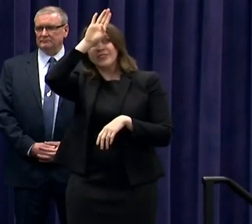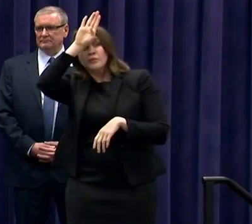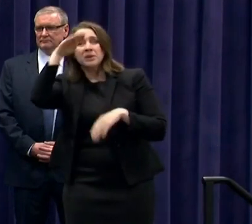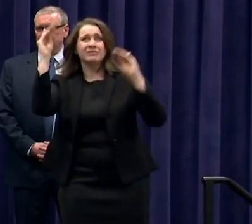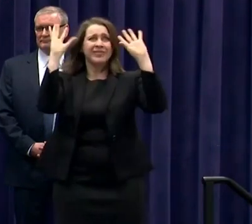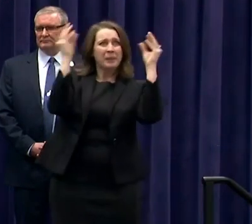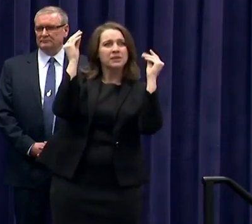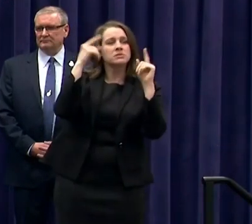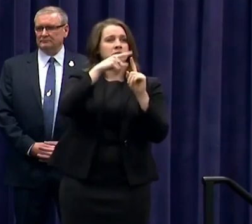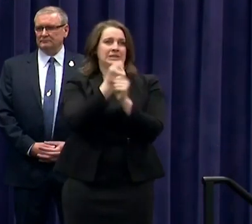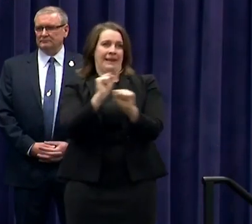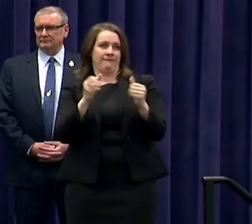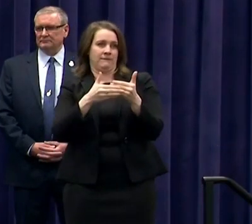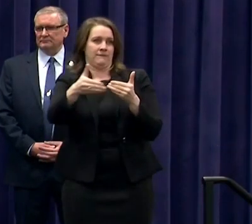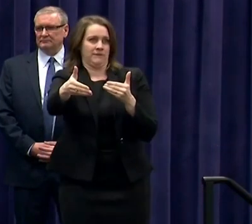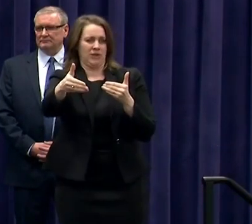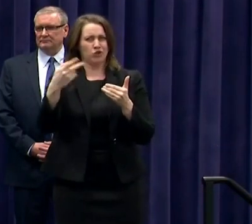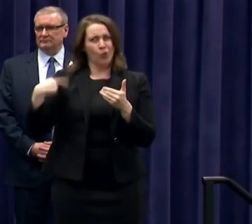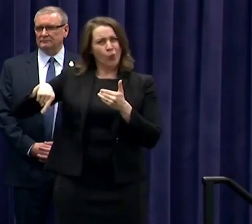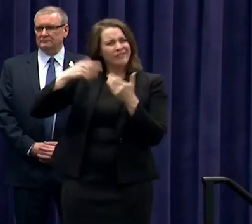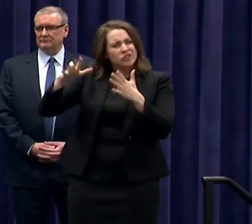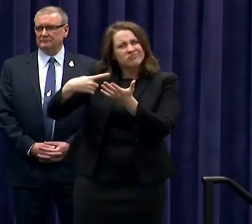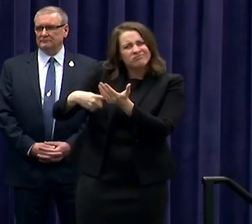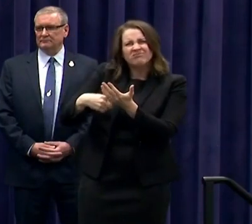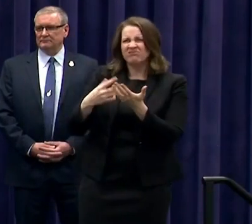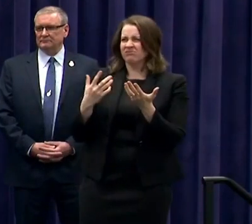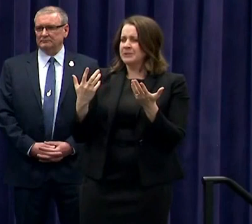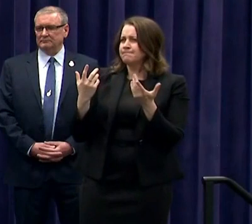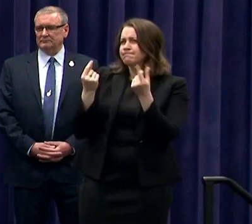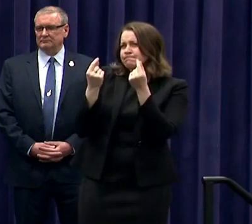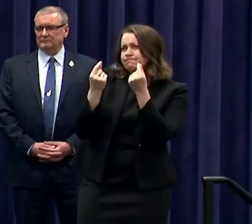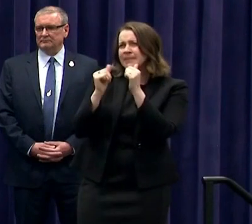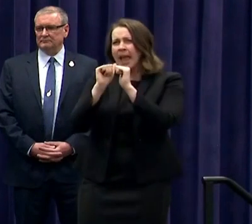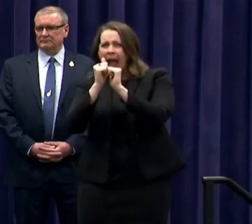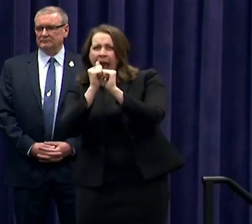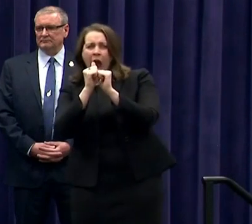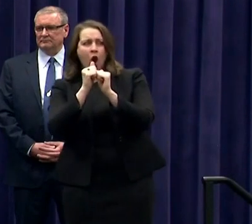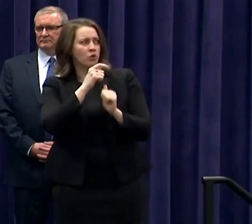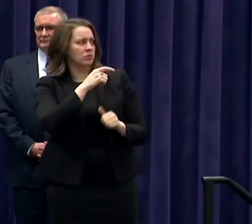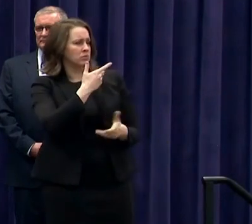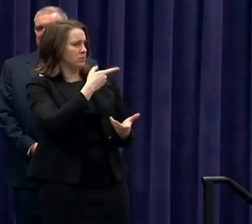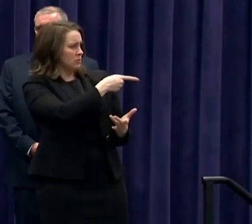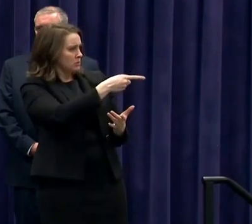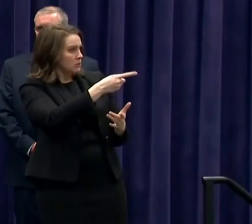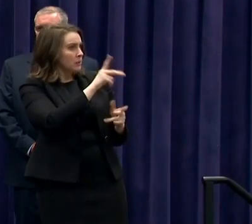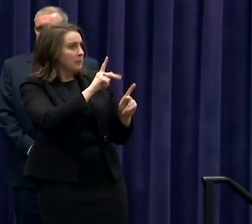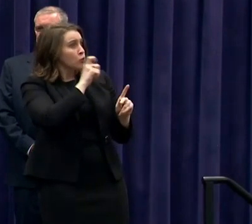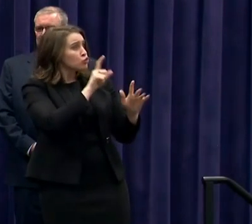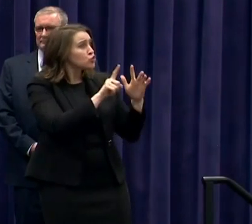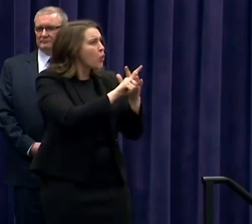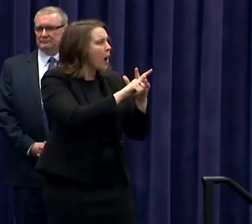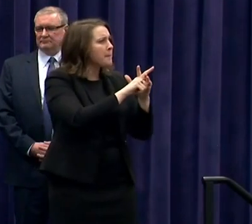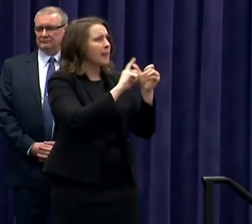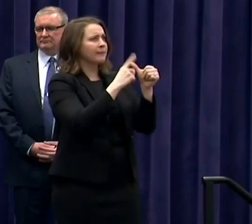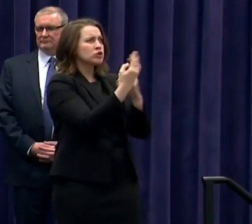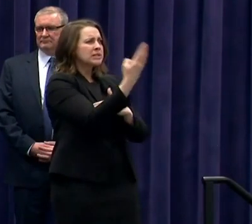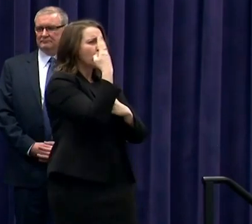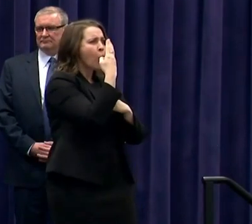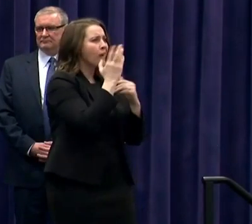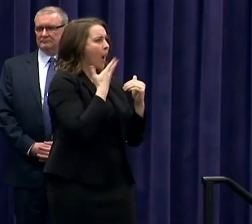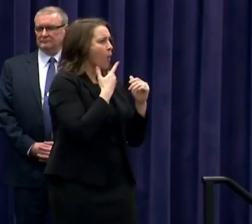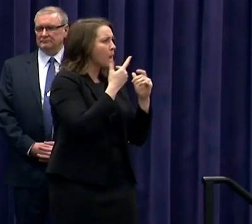discussion last week about some practical things that we could do around roll calls, around police districts. But the critical thing that